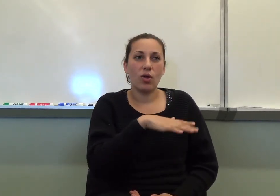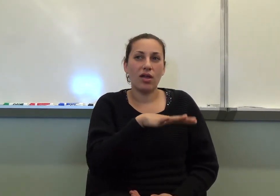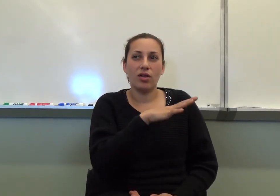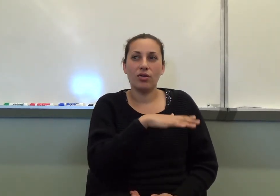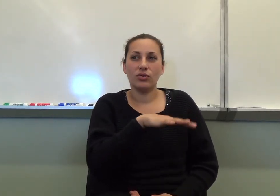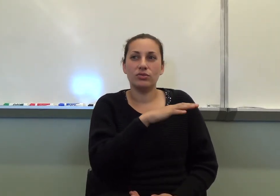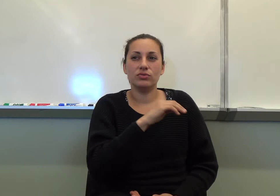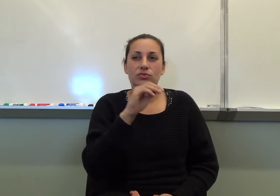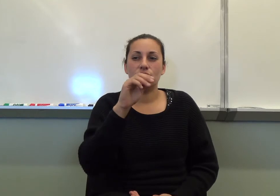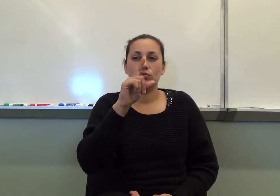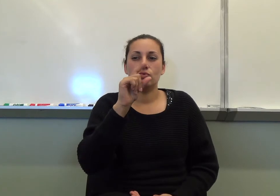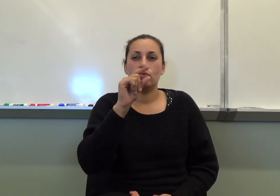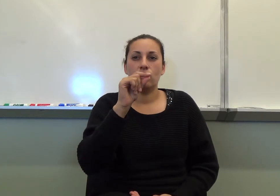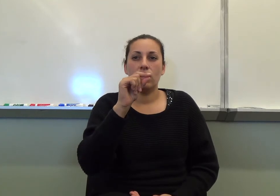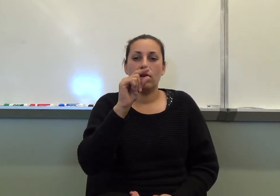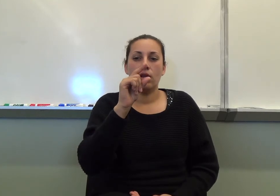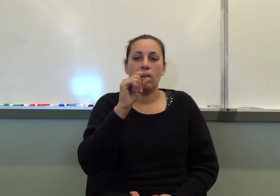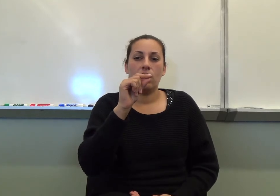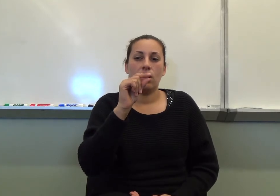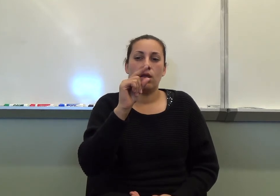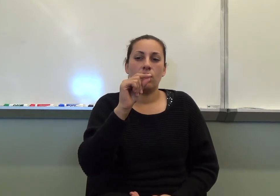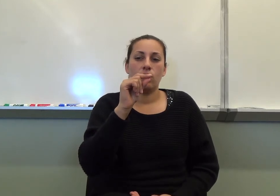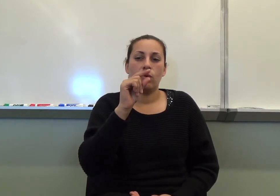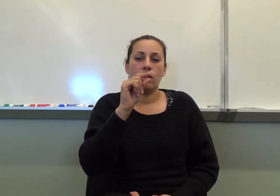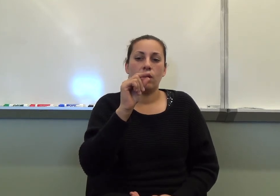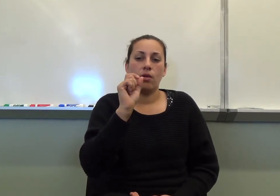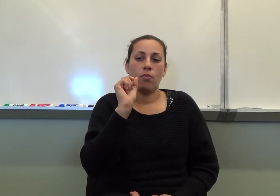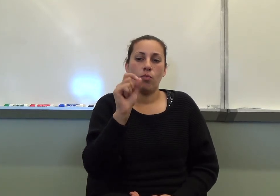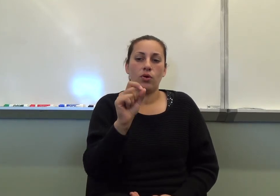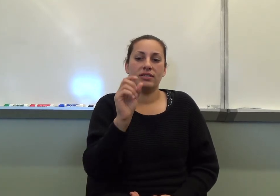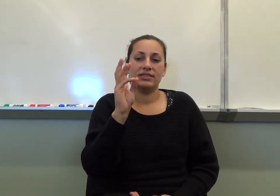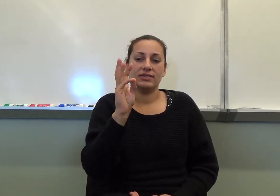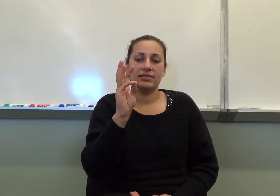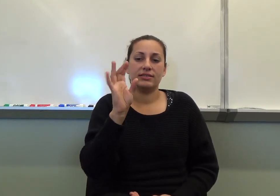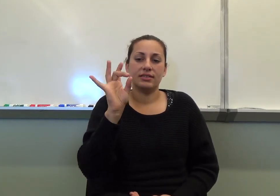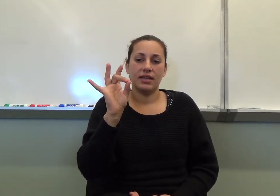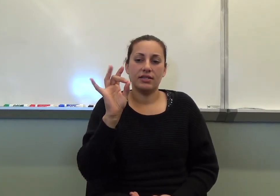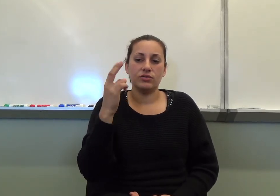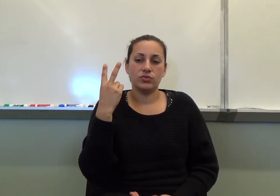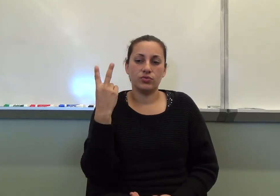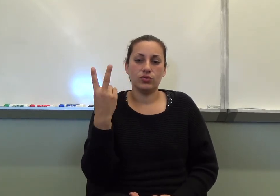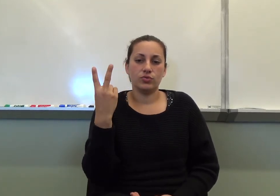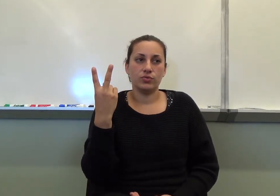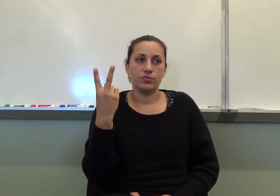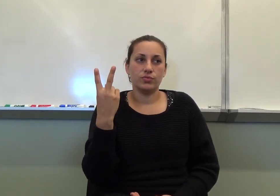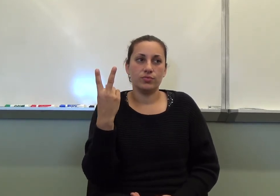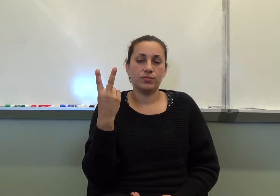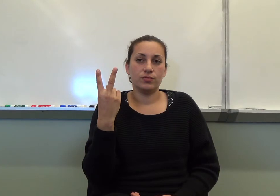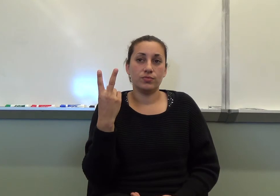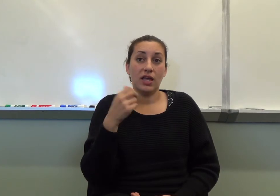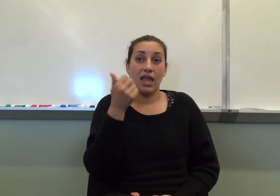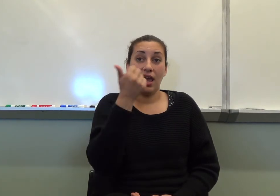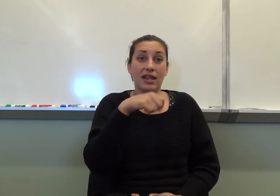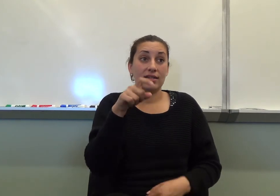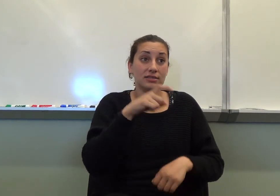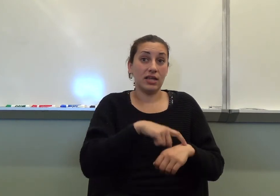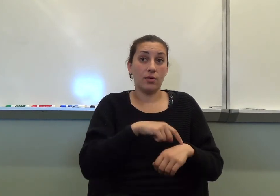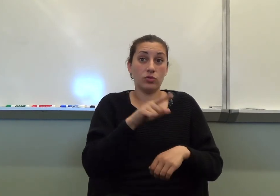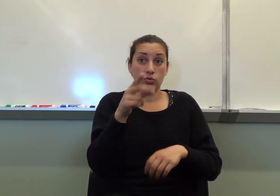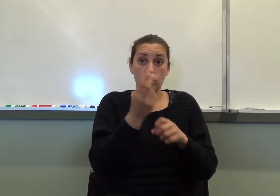to be 20.682. And they do that to 3 decimal places. Remember, anytime you take a square root of something that's not a